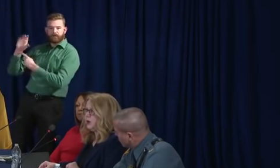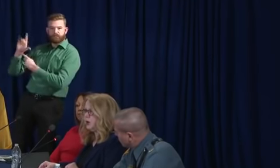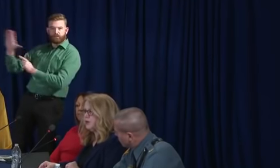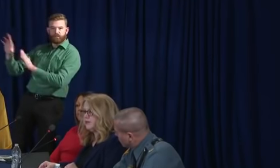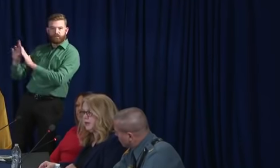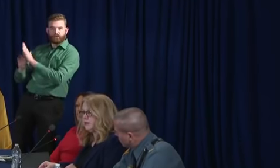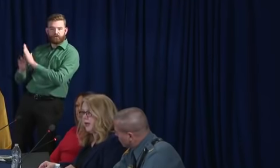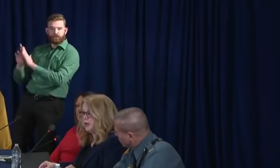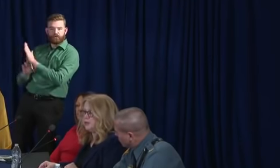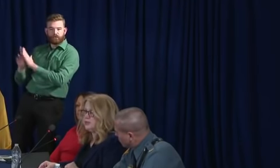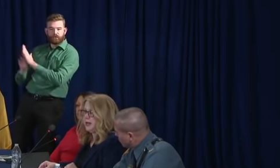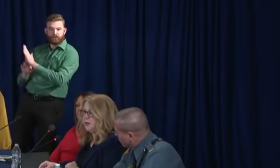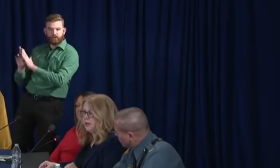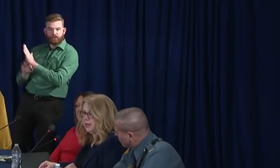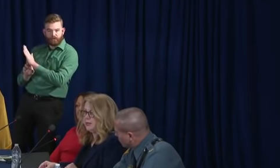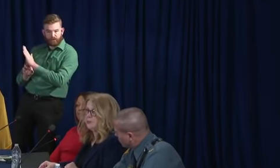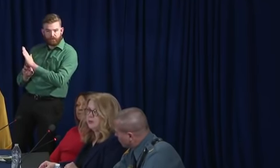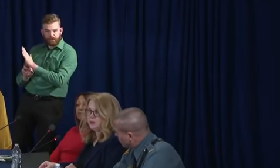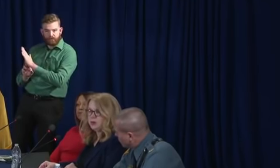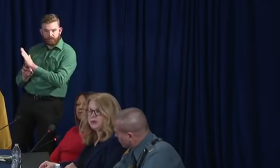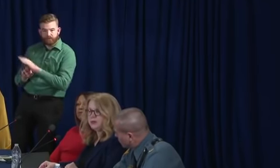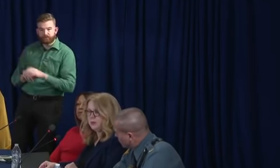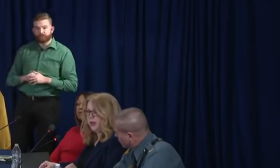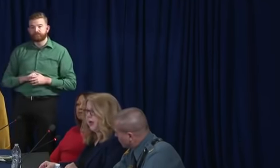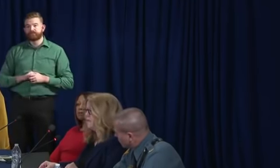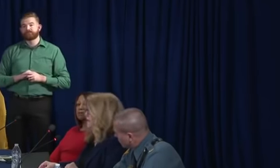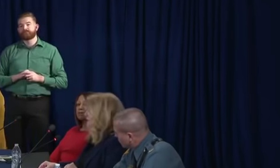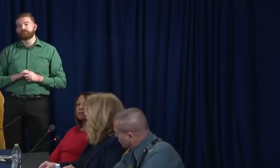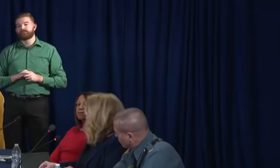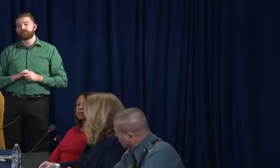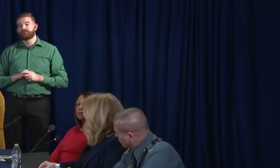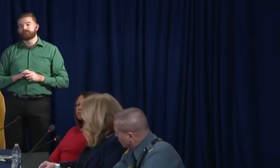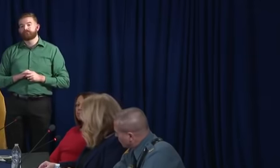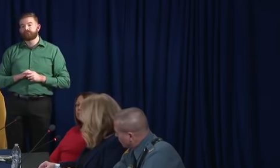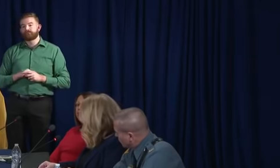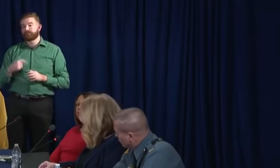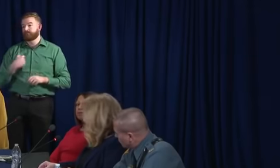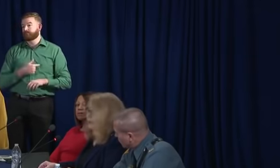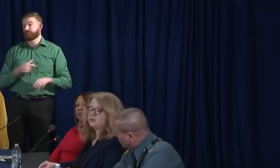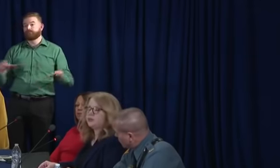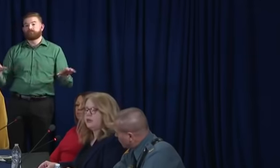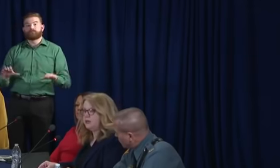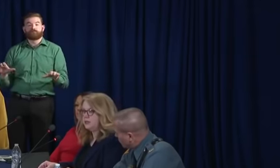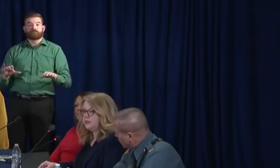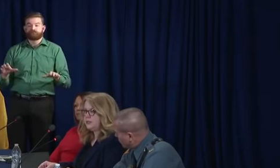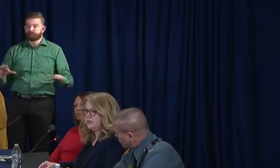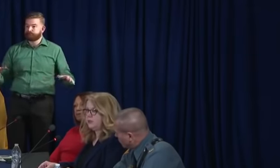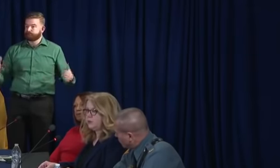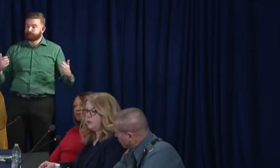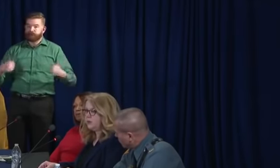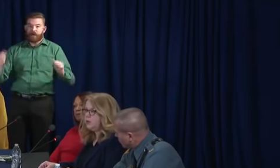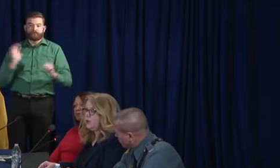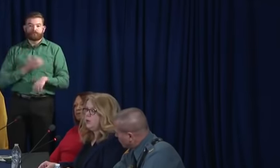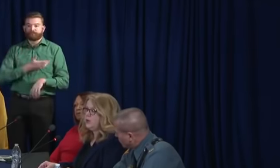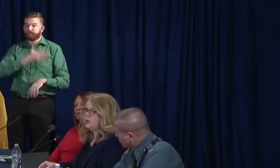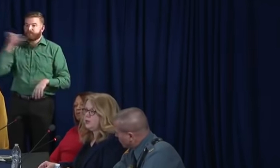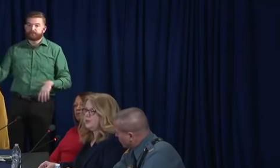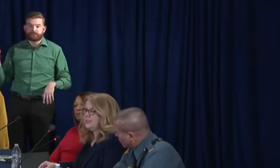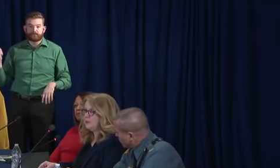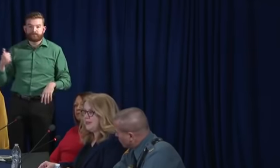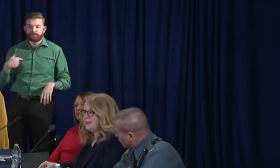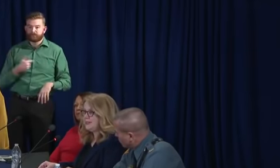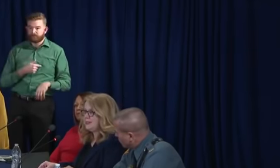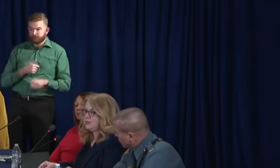take all available actions that we can with the authority that we have and the waiver of that authority under the governor's executive order. We also